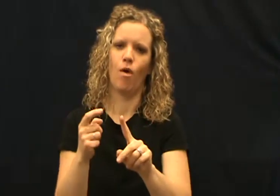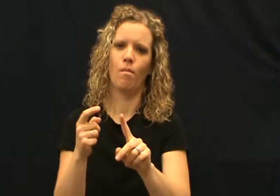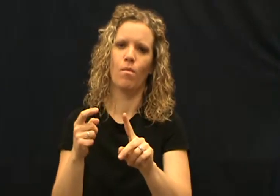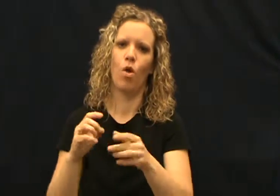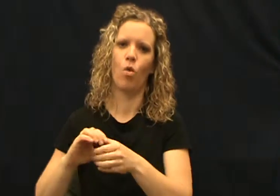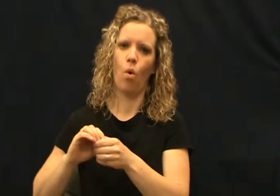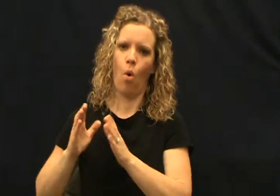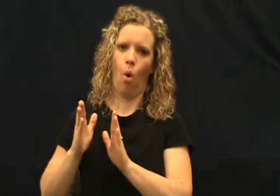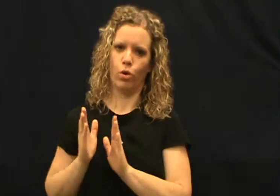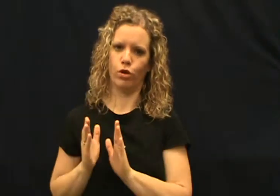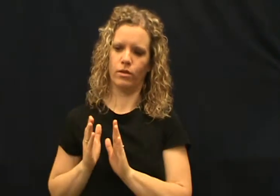assets.